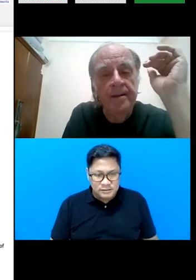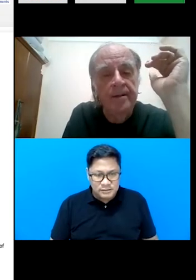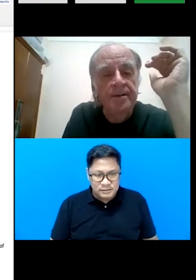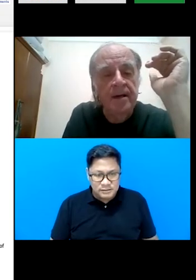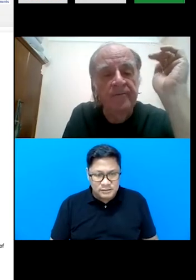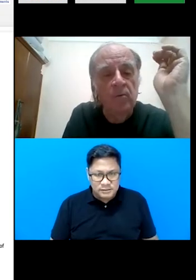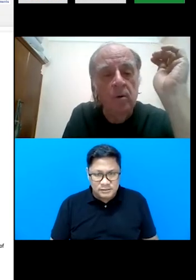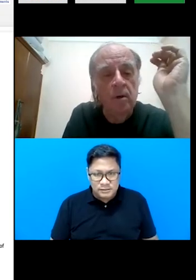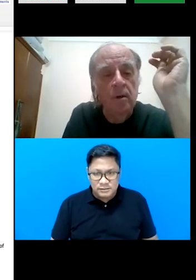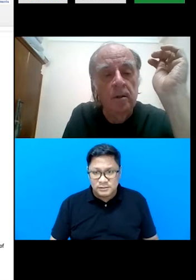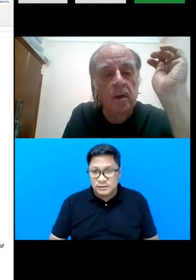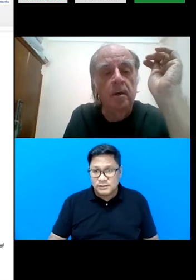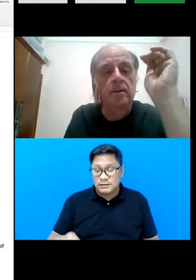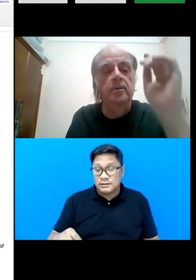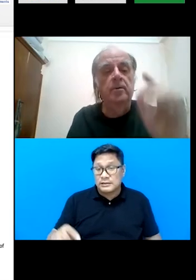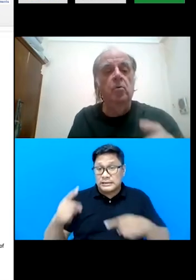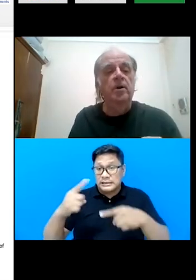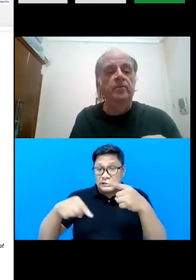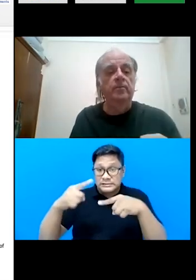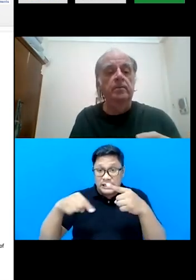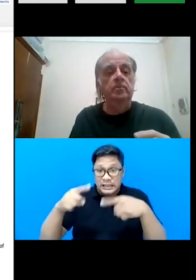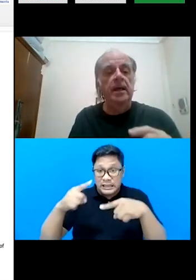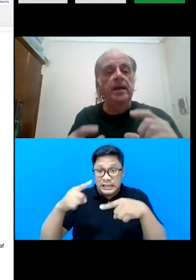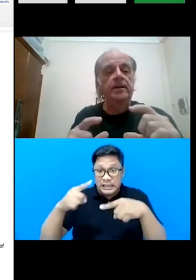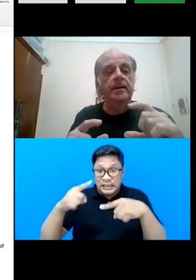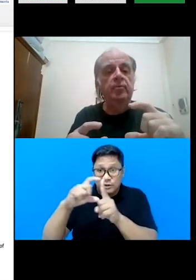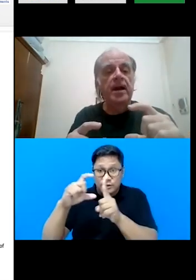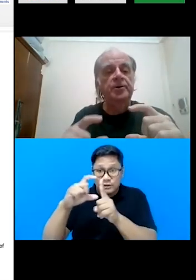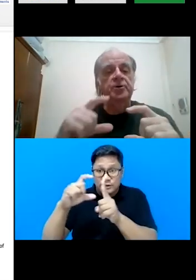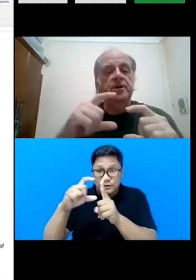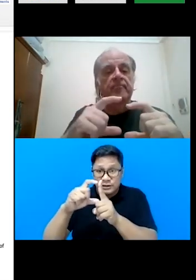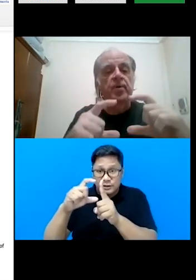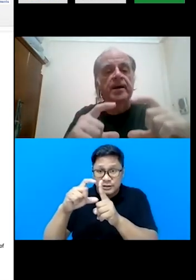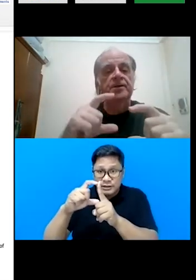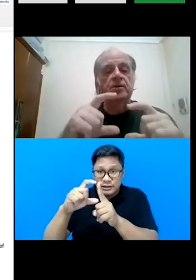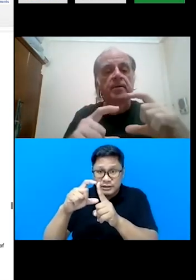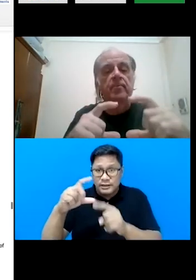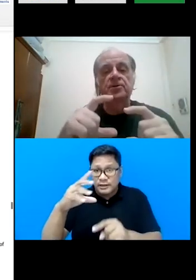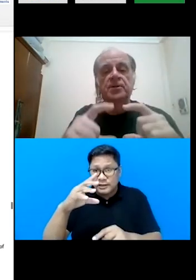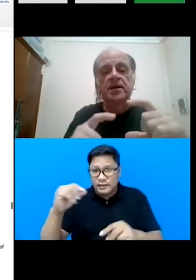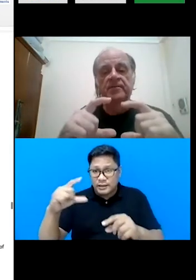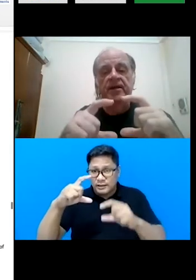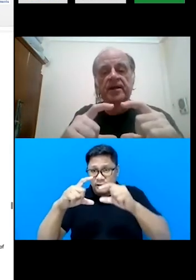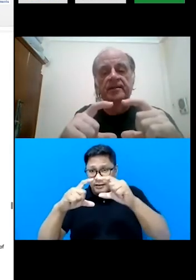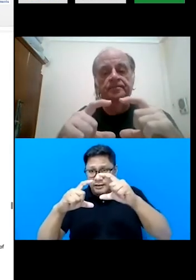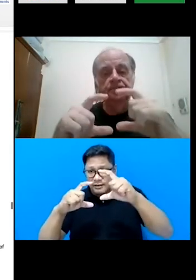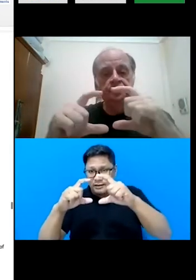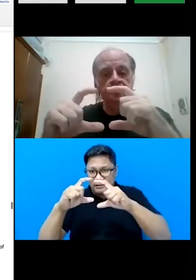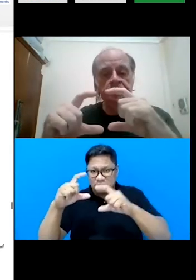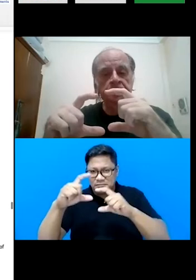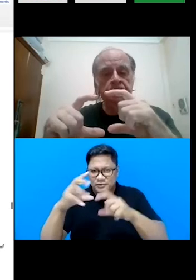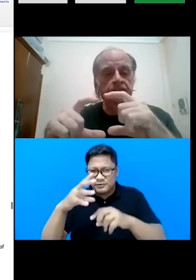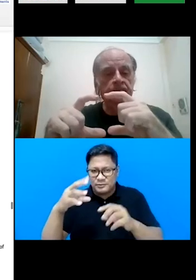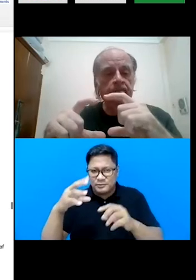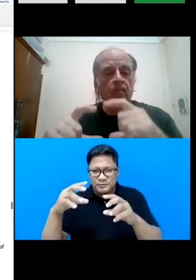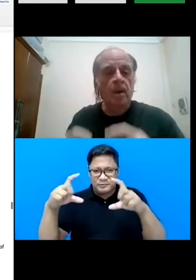And then the sign for the word in brackets should have brackets around both sides of the in.